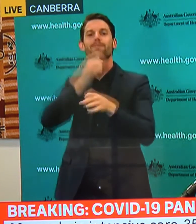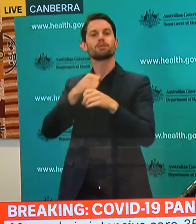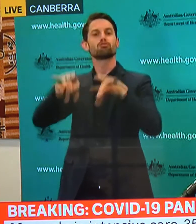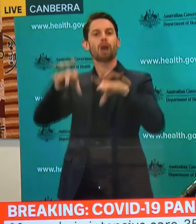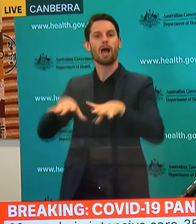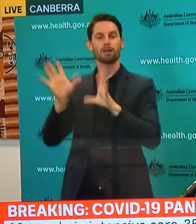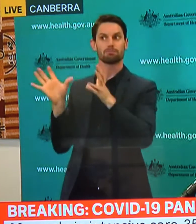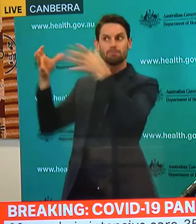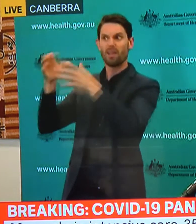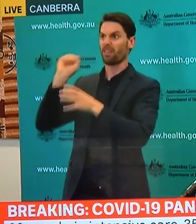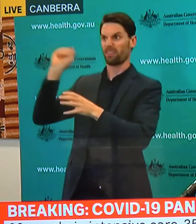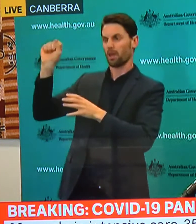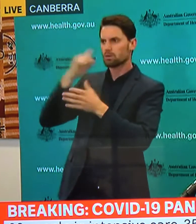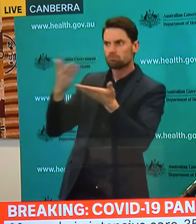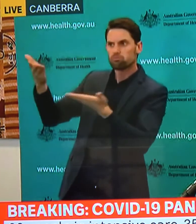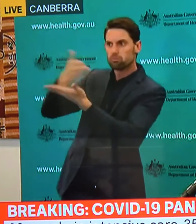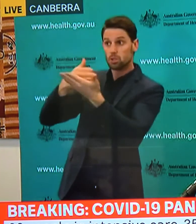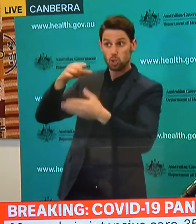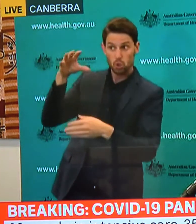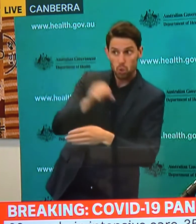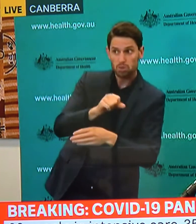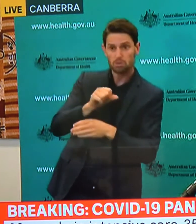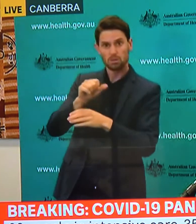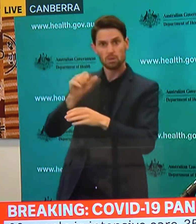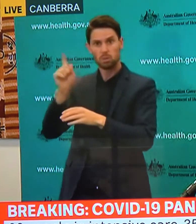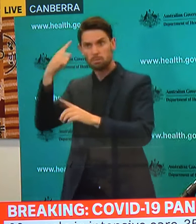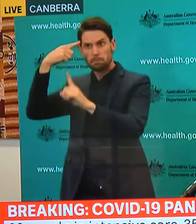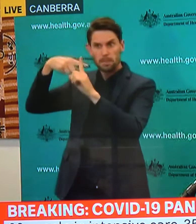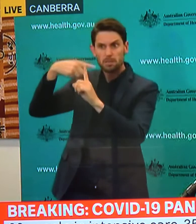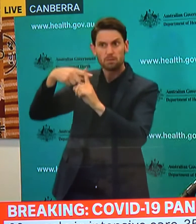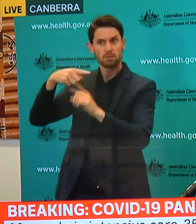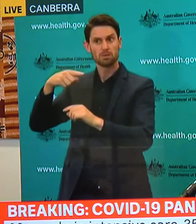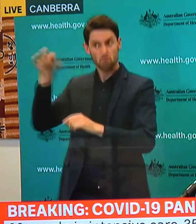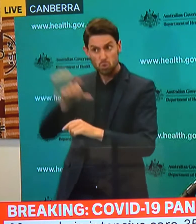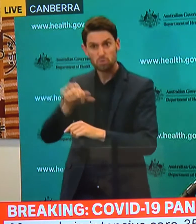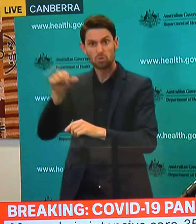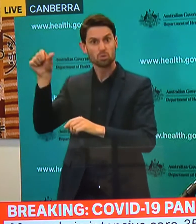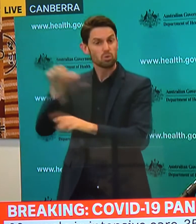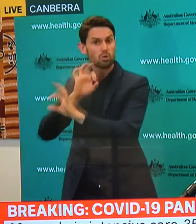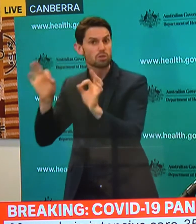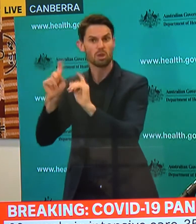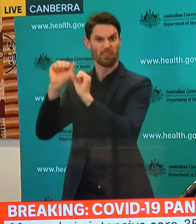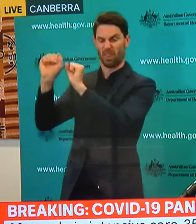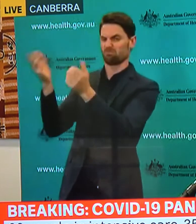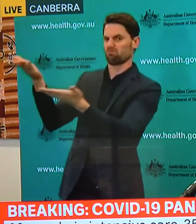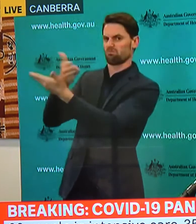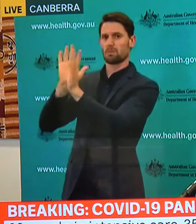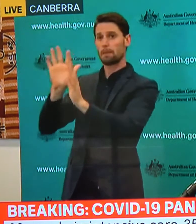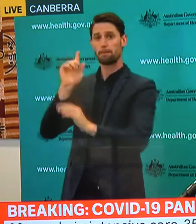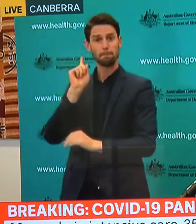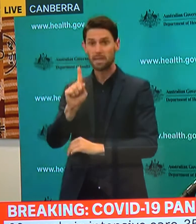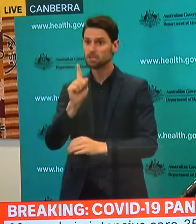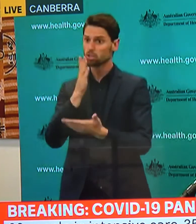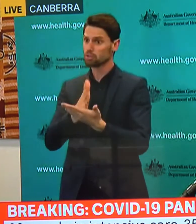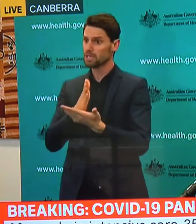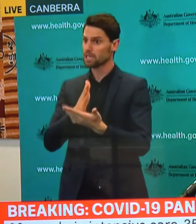about the pros and cons of doing that. But certainly there are some elements to those parameters which would be similar to the ones